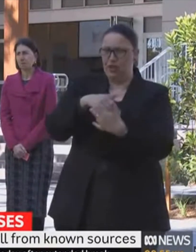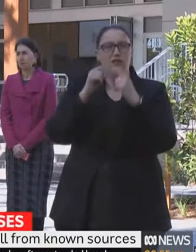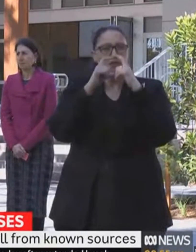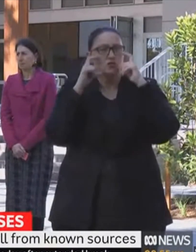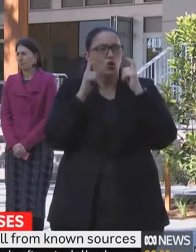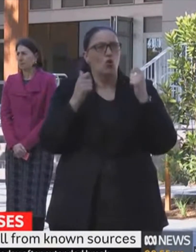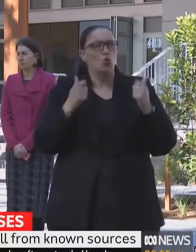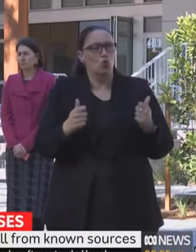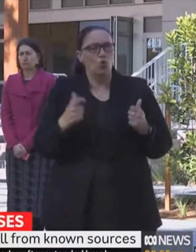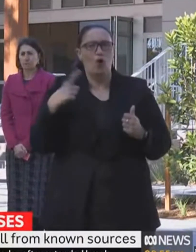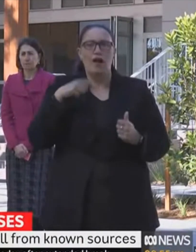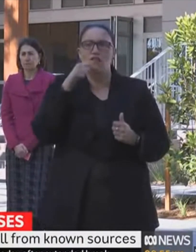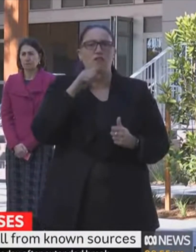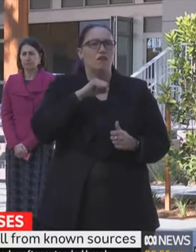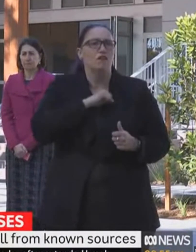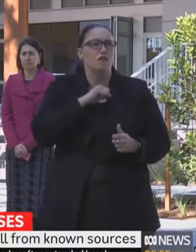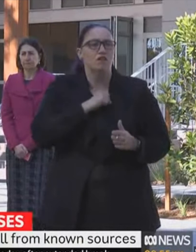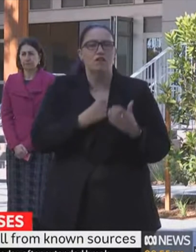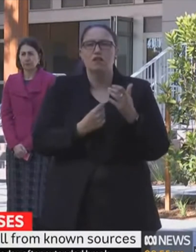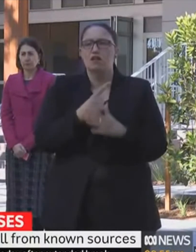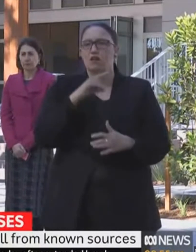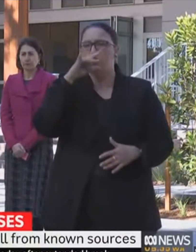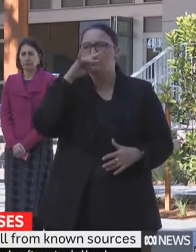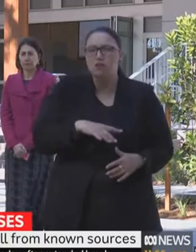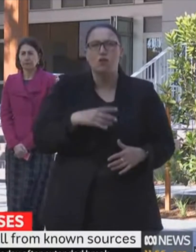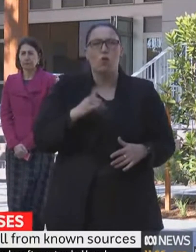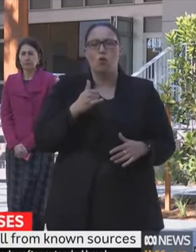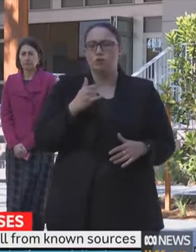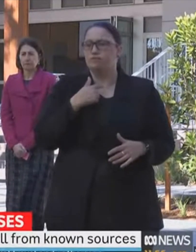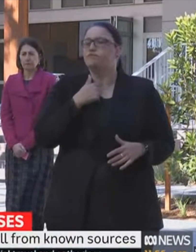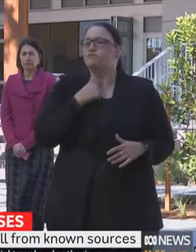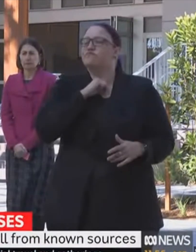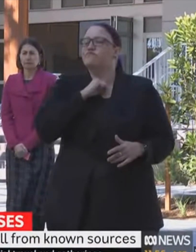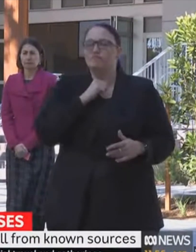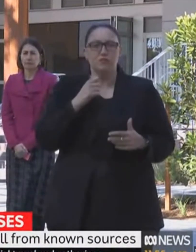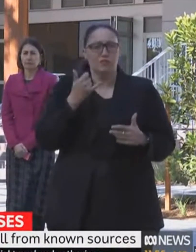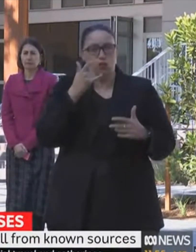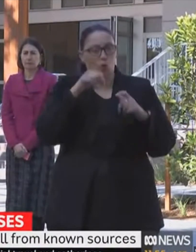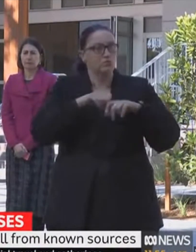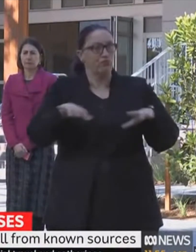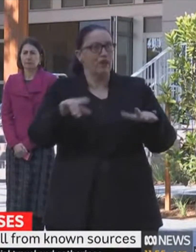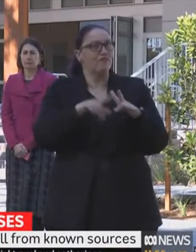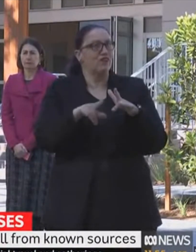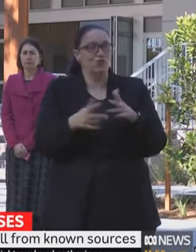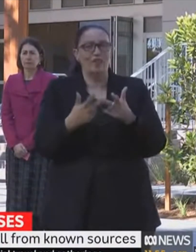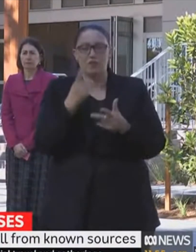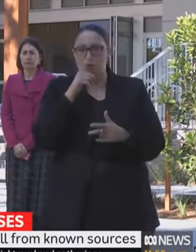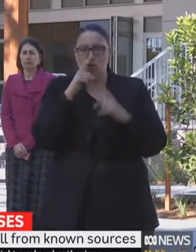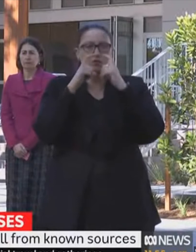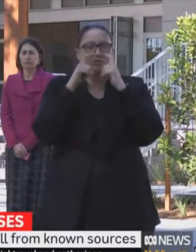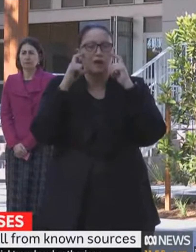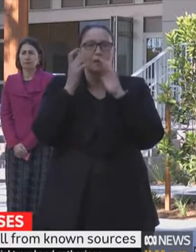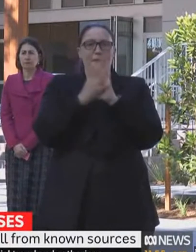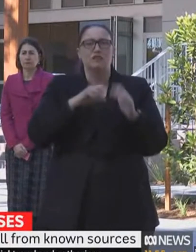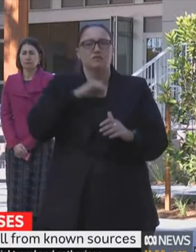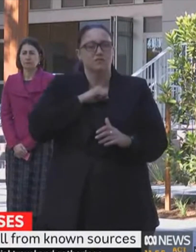people are occasionally coughing or sneezing, then they could be infecting others. And the face masks provides